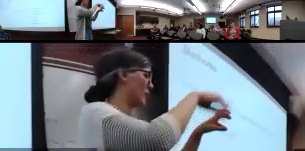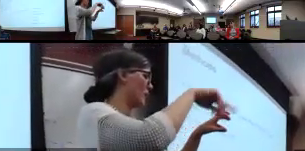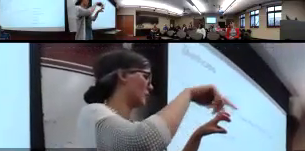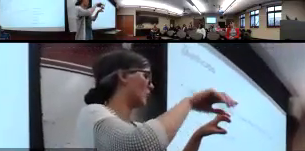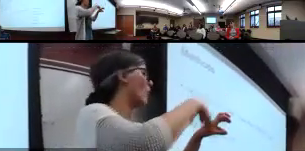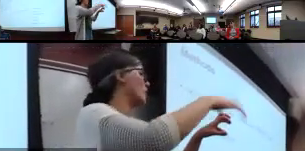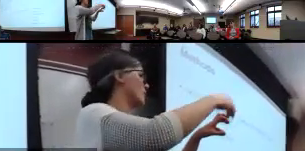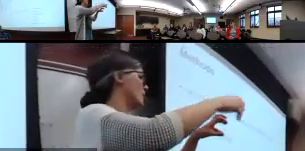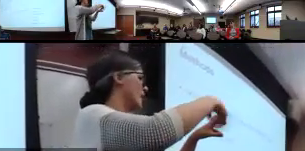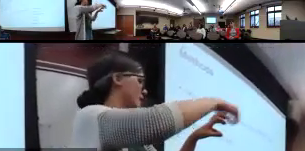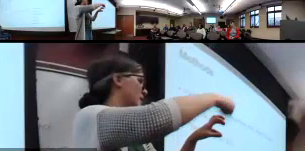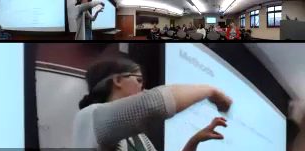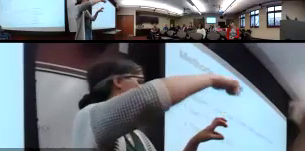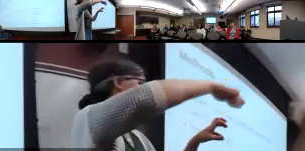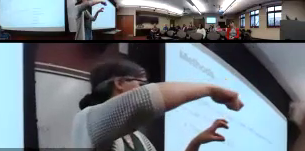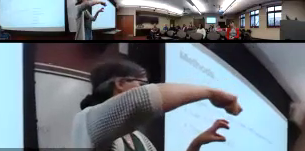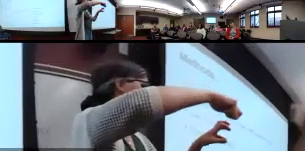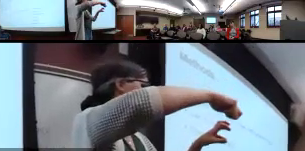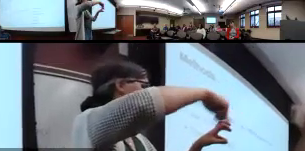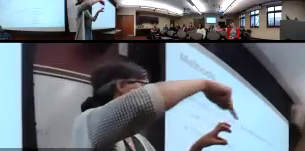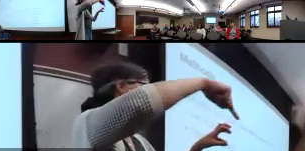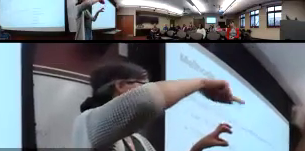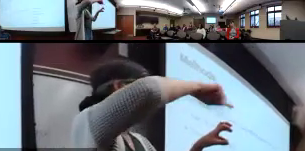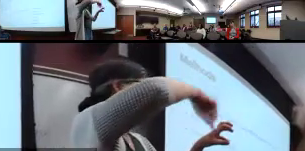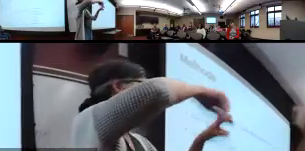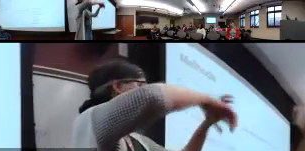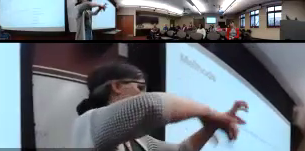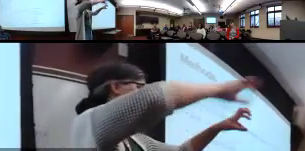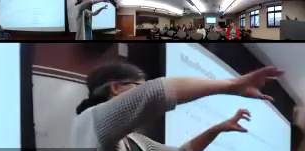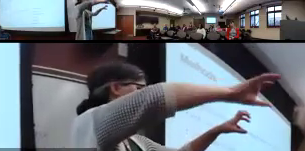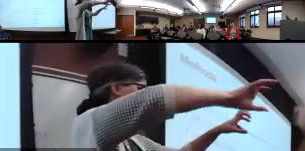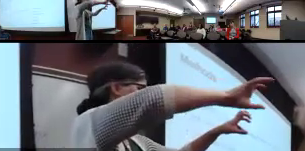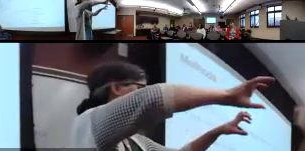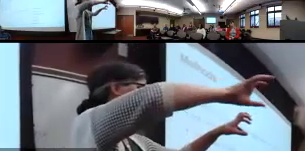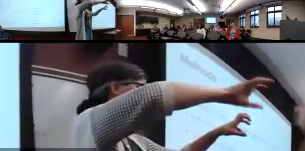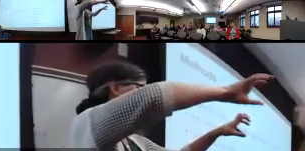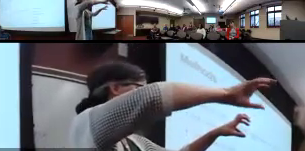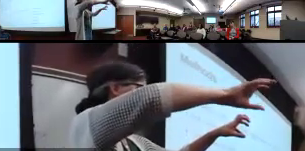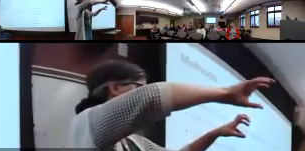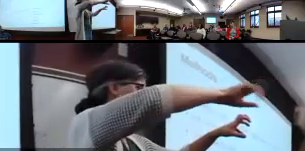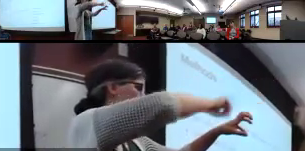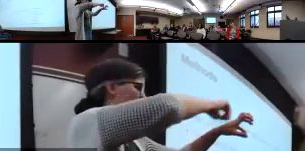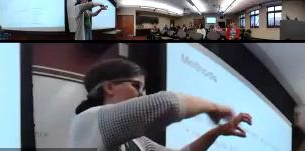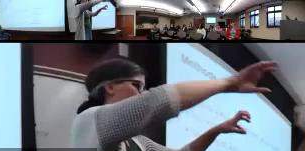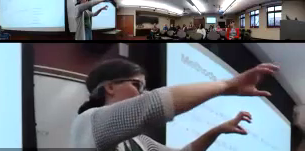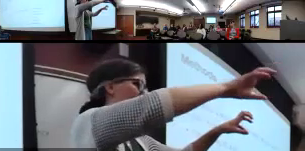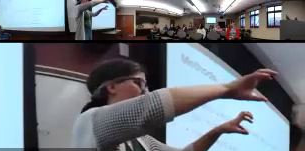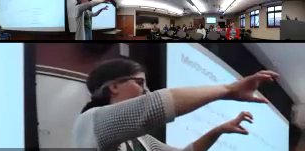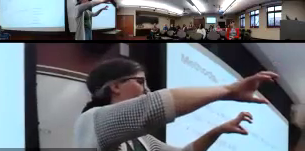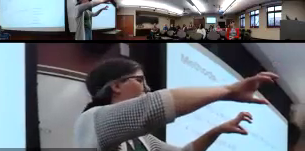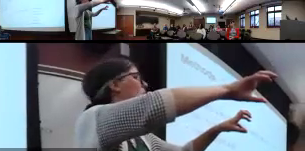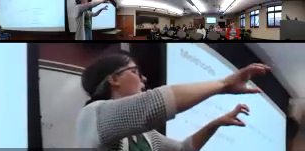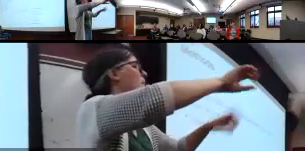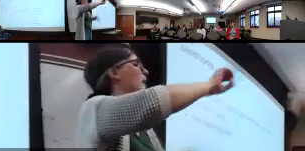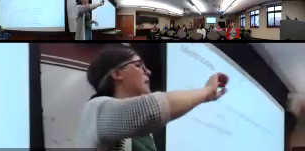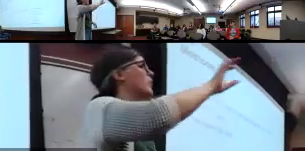where no other entity had been mentioned before or in between the introduction and the next time you mentioned that same